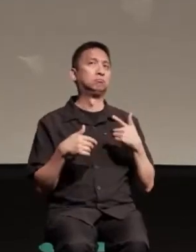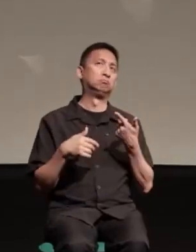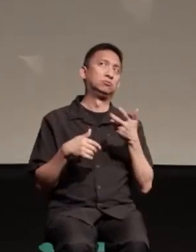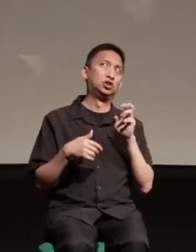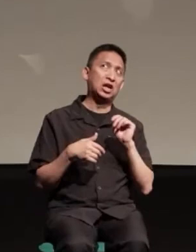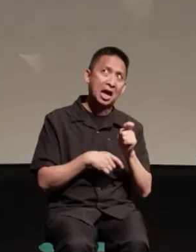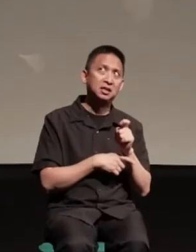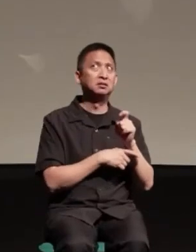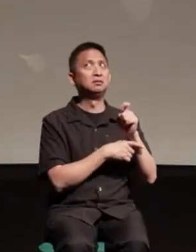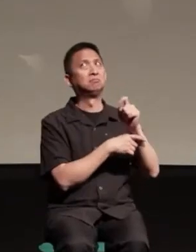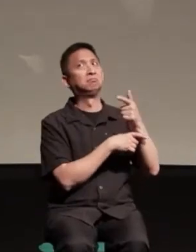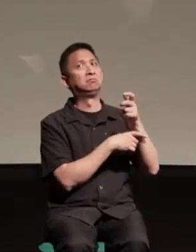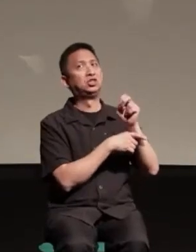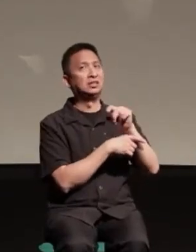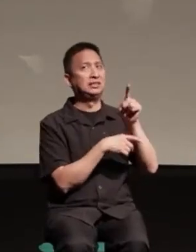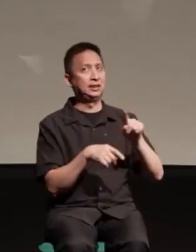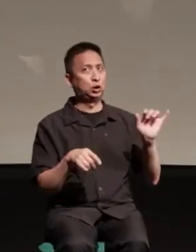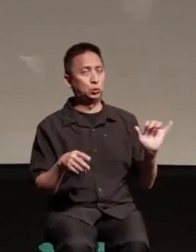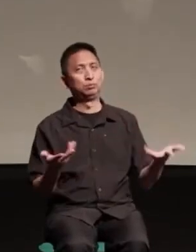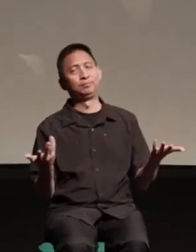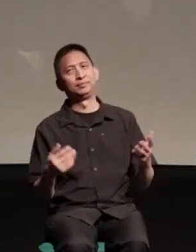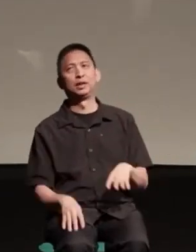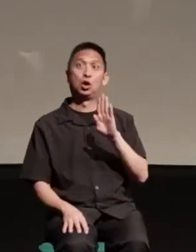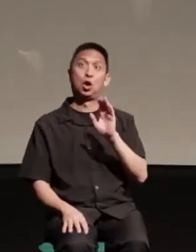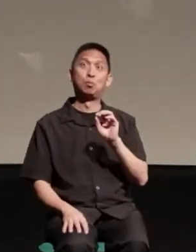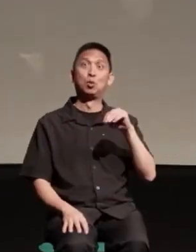Gen Z audiences, because we know that the boomers are